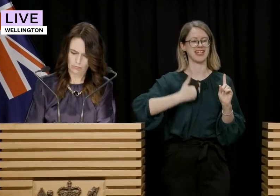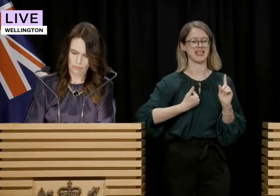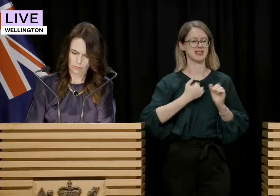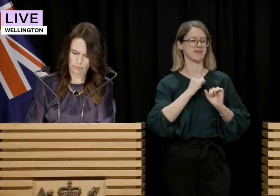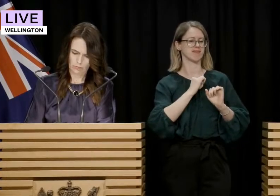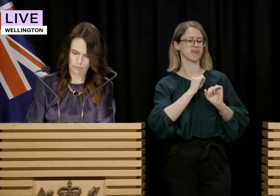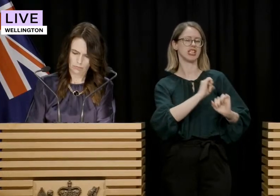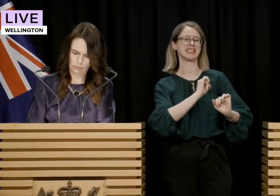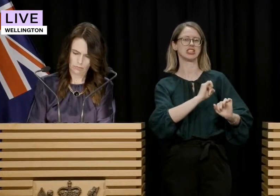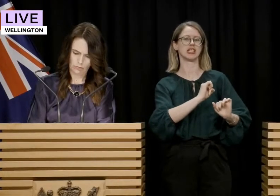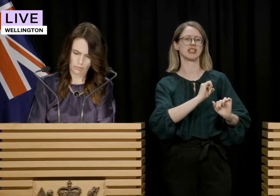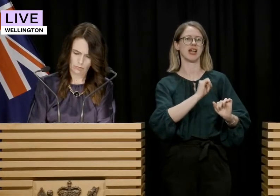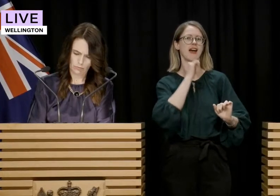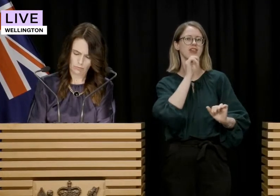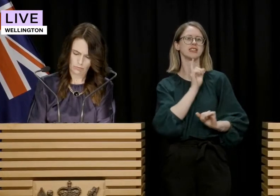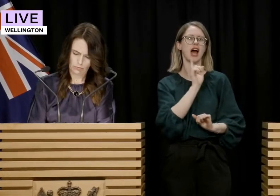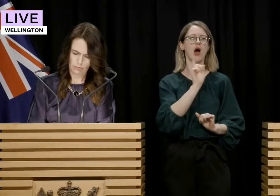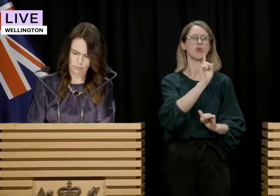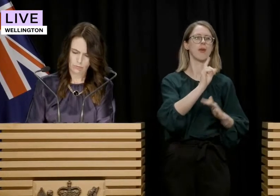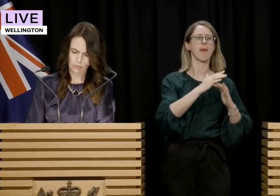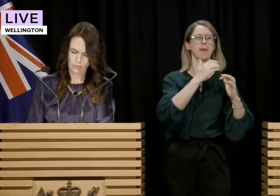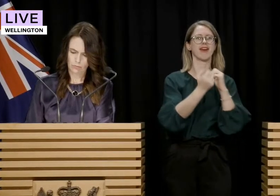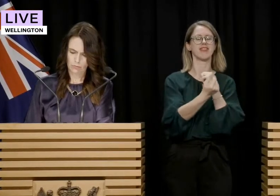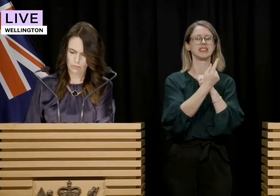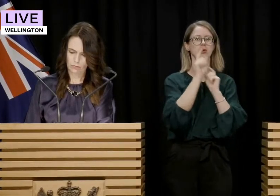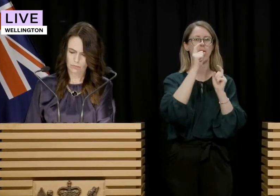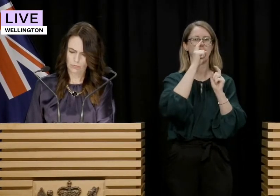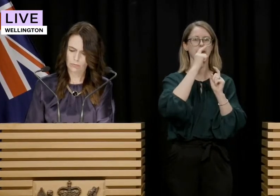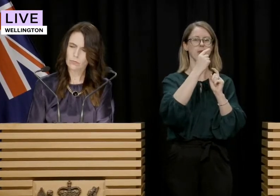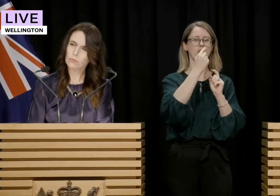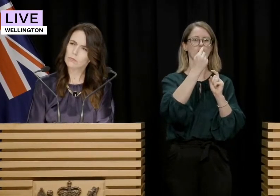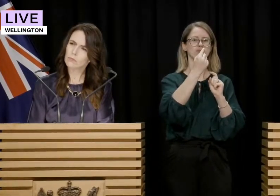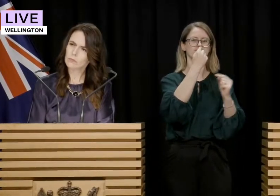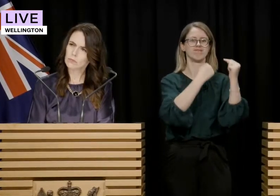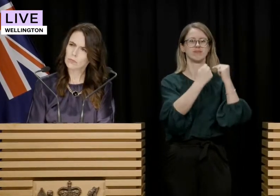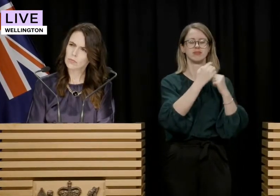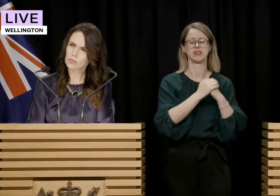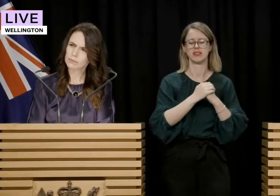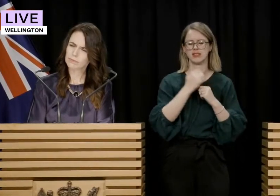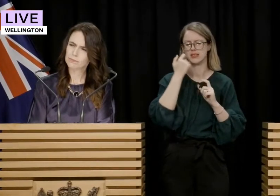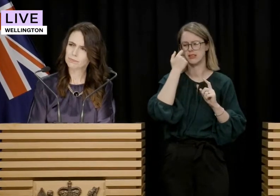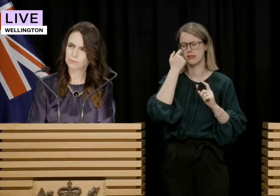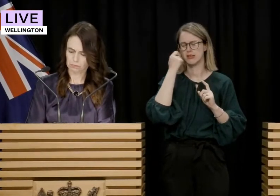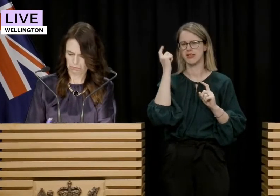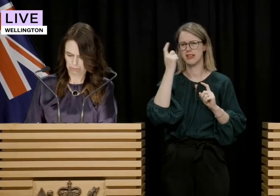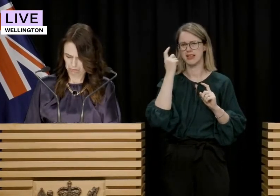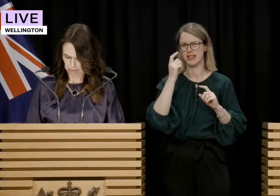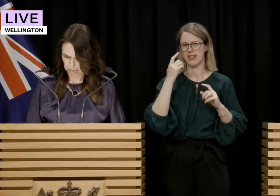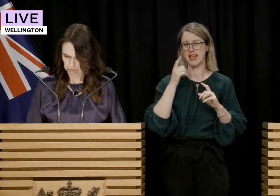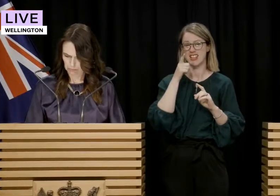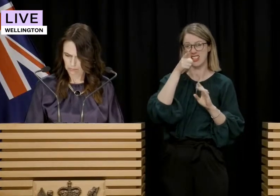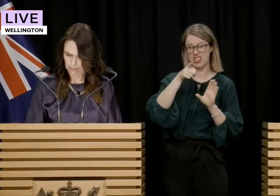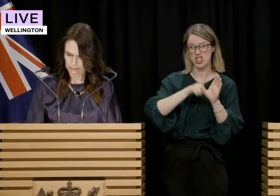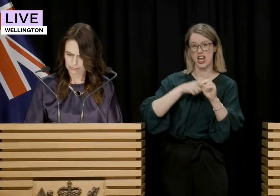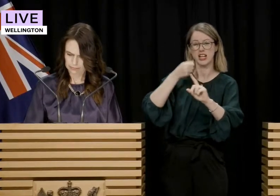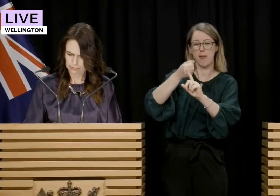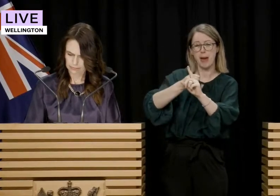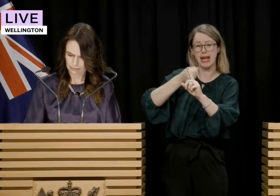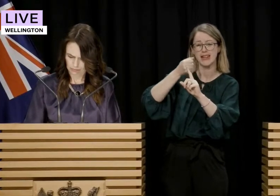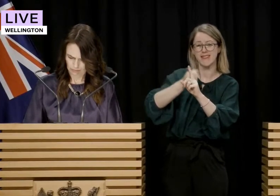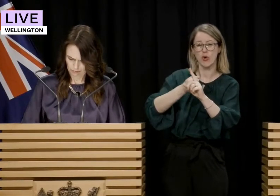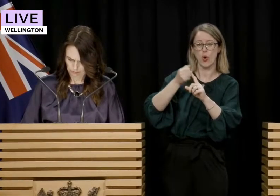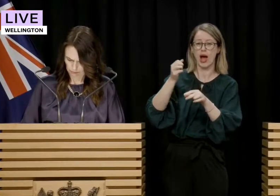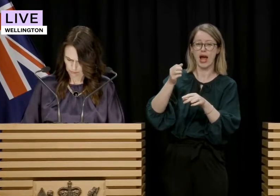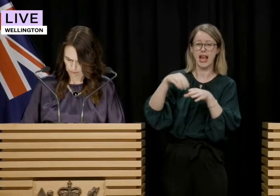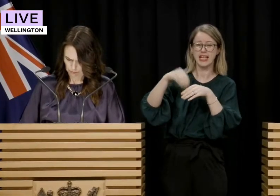DPS protection when he's been out at public events. There was some consideration given to whether how you campaign next year might actually change in terms